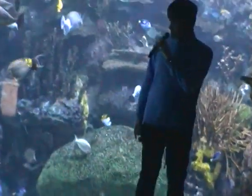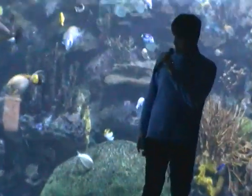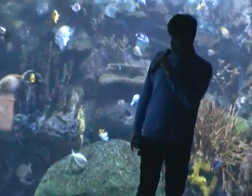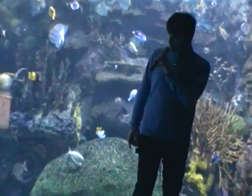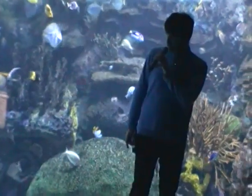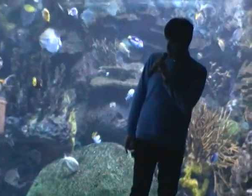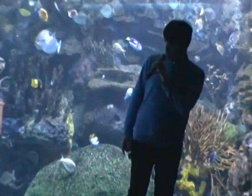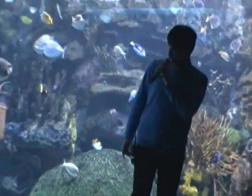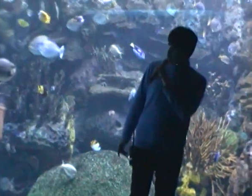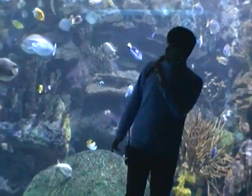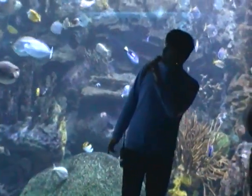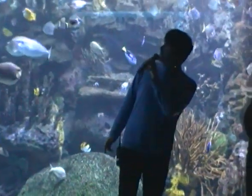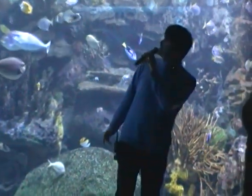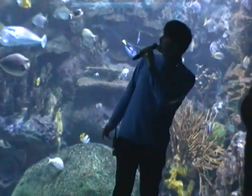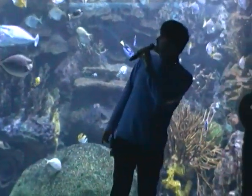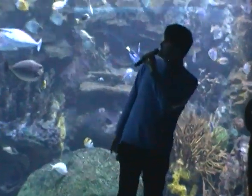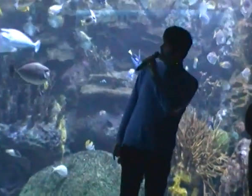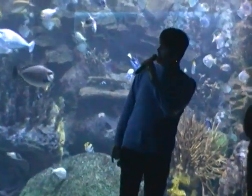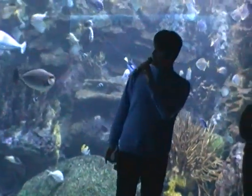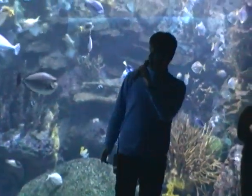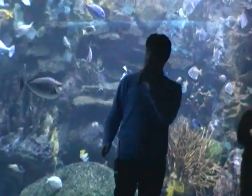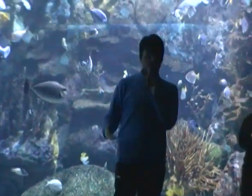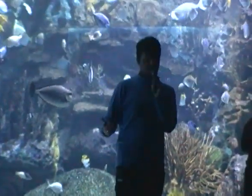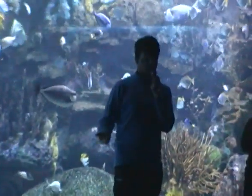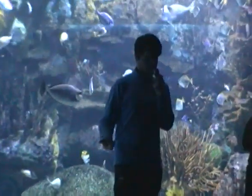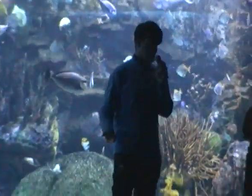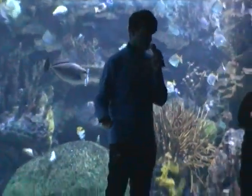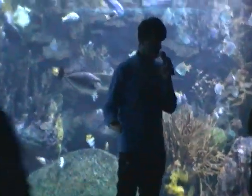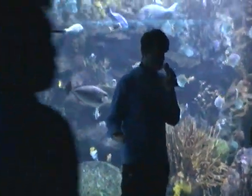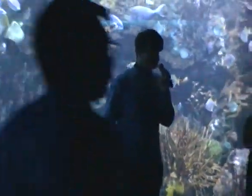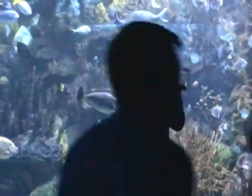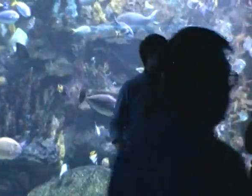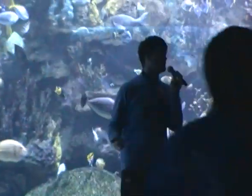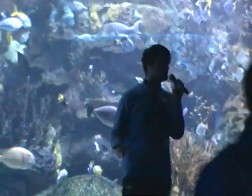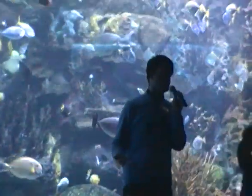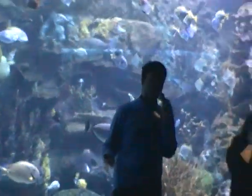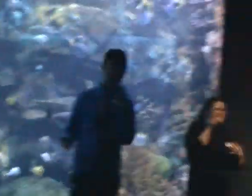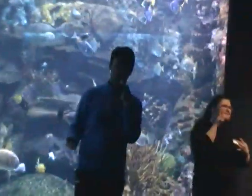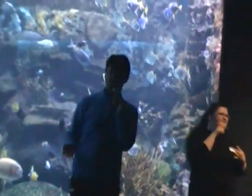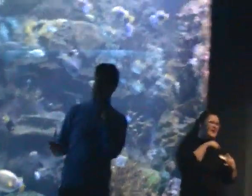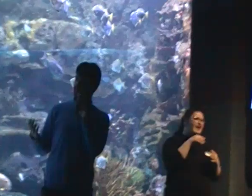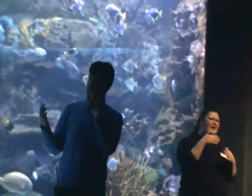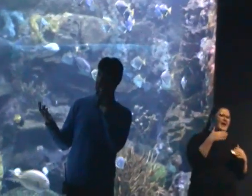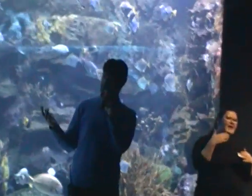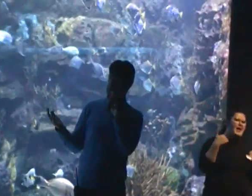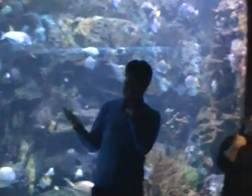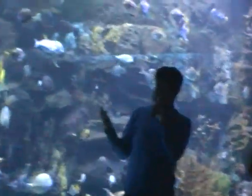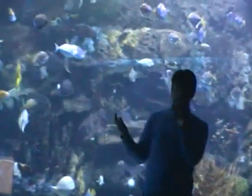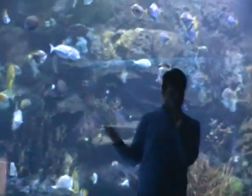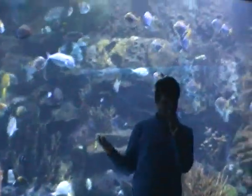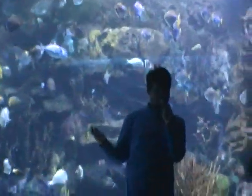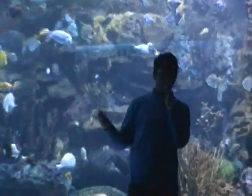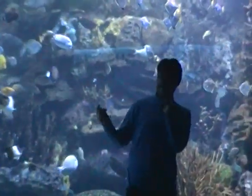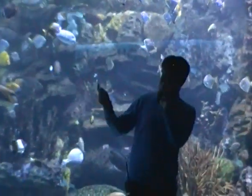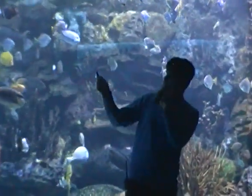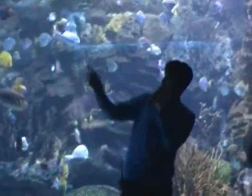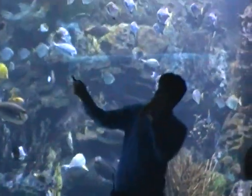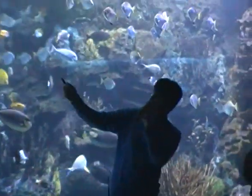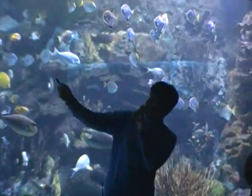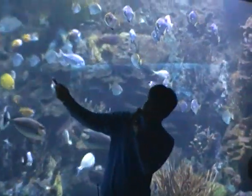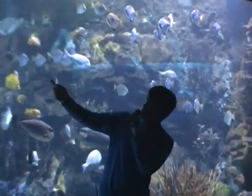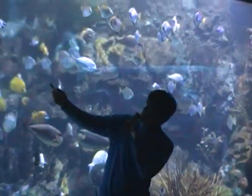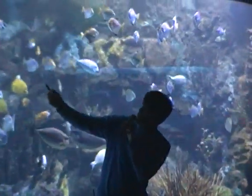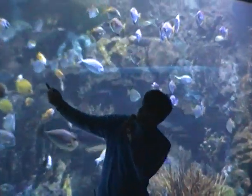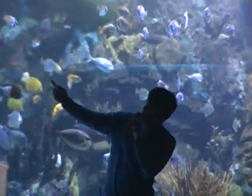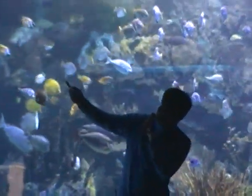Another one of my favorites in here is actually named after a fictional animal. We have a few species of unicorn fish in here. You